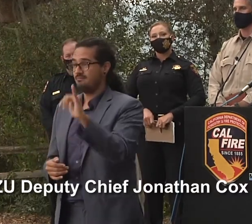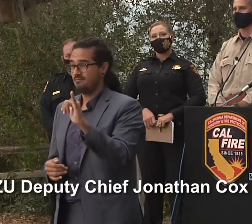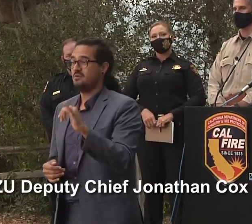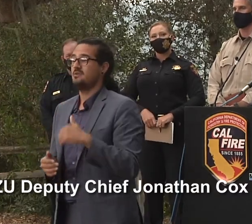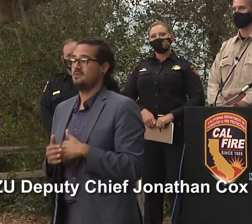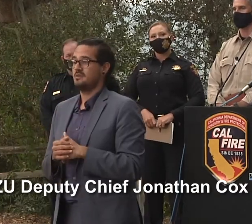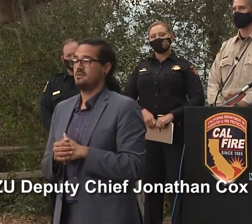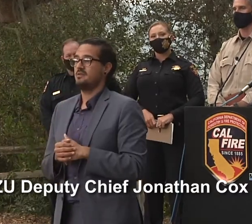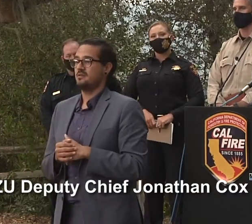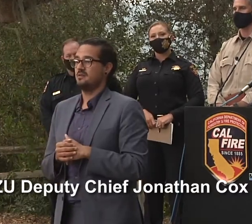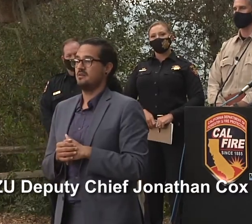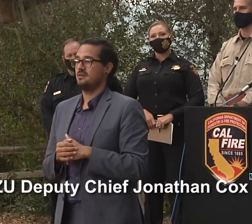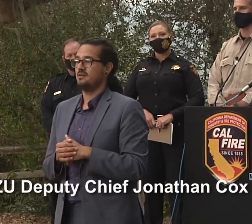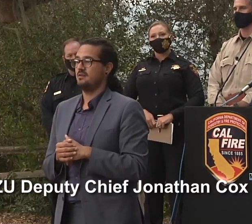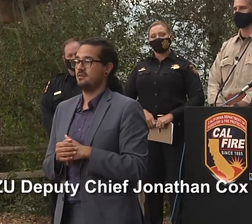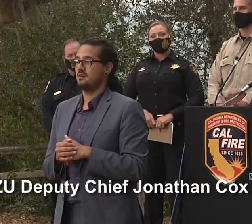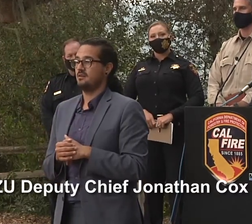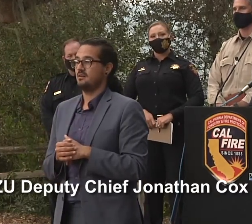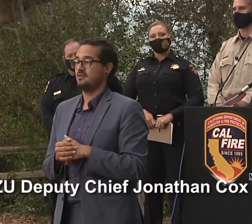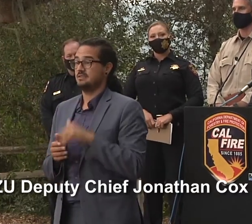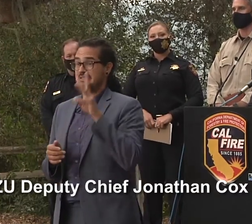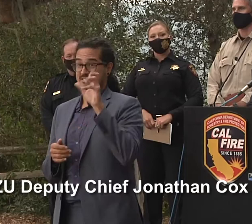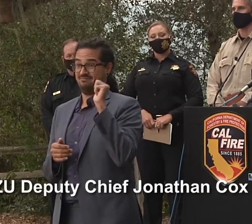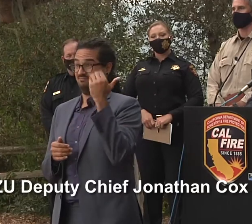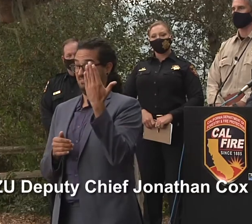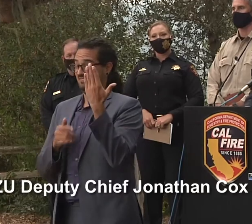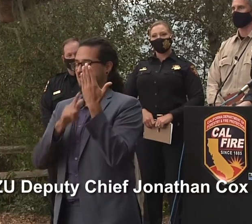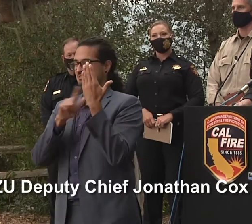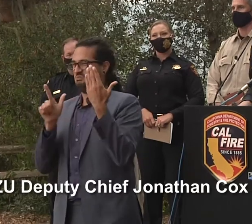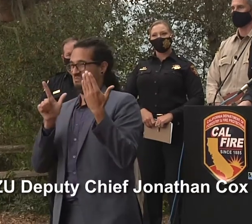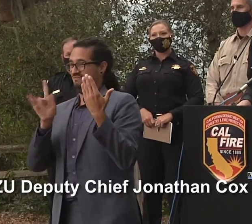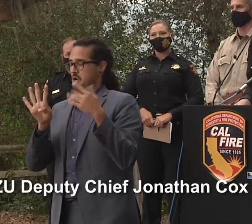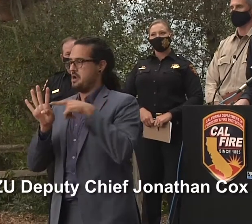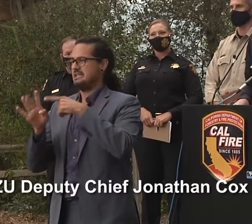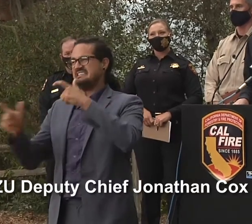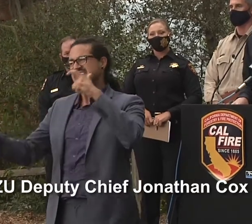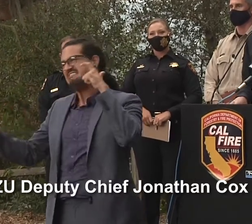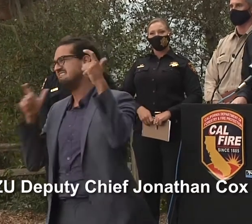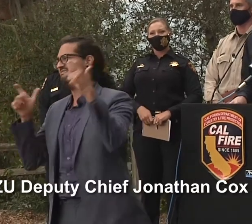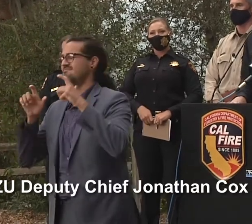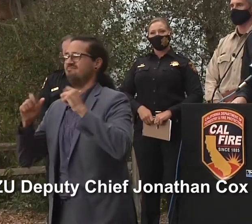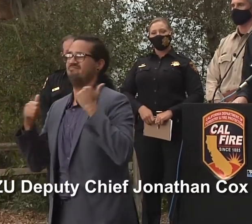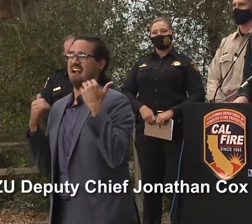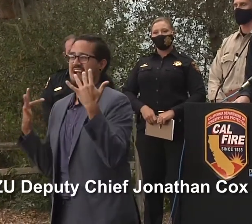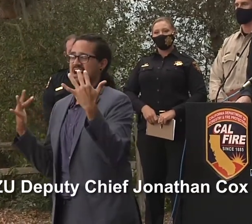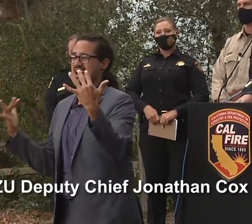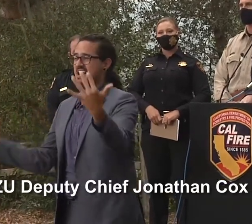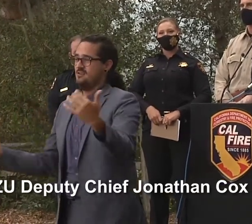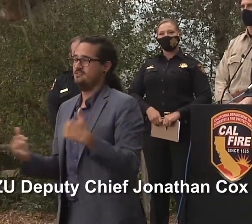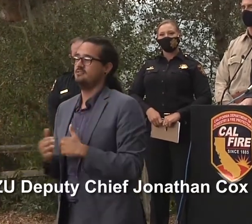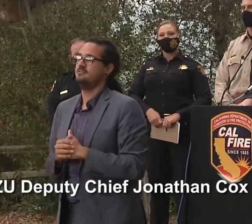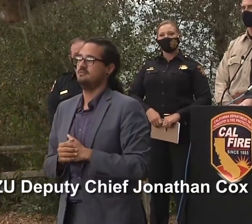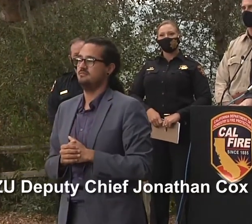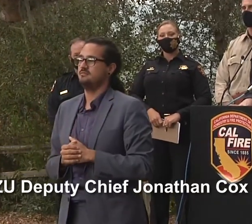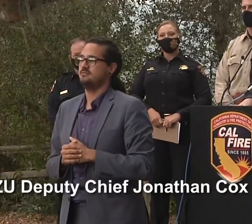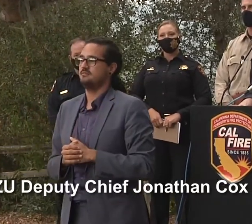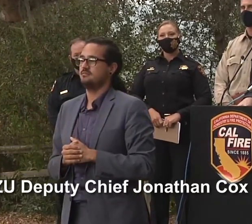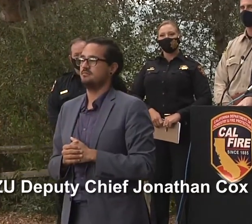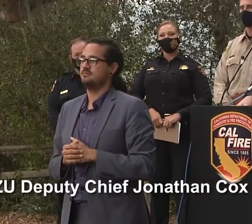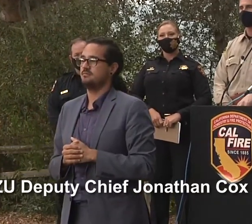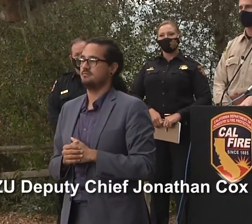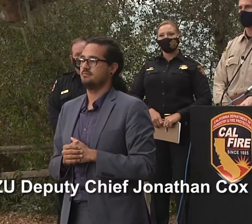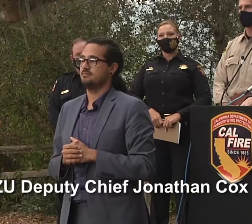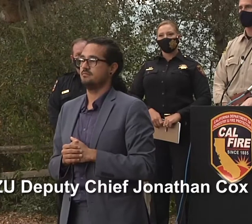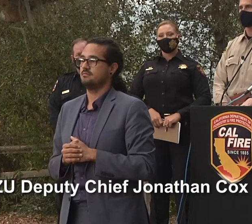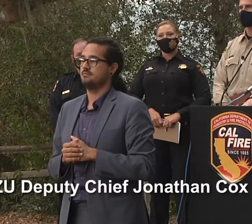All right, for my media affiliates, if it's this loud for the local mic, is that going to disrupt you guys? We're trying to get it to where on the live feed